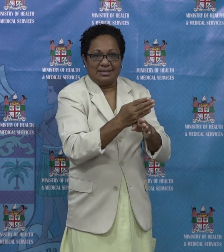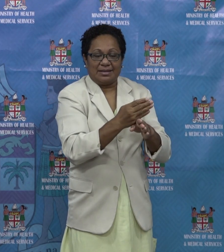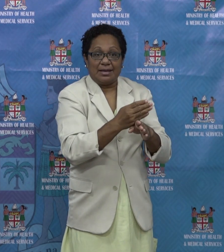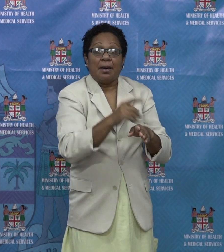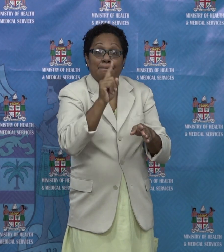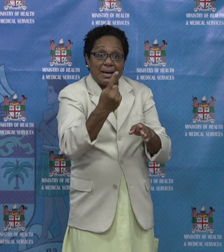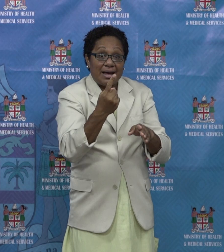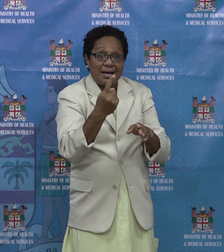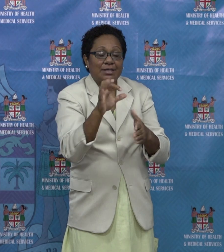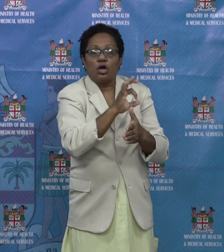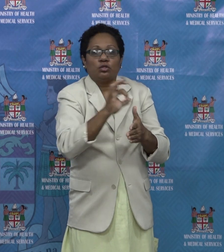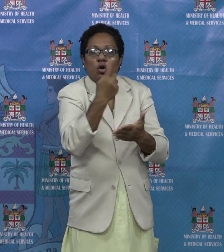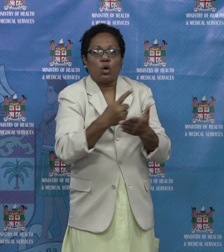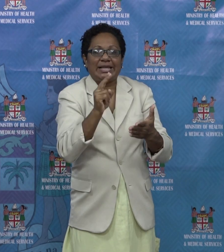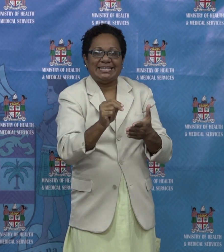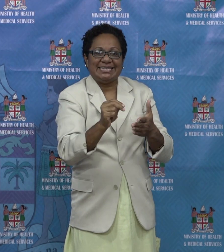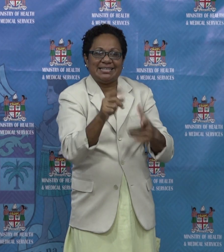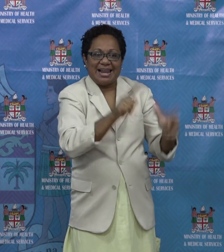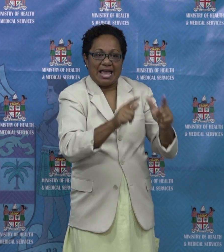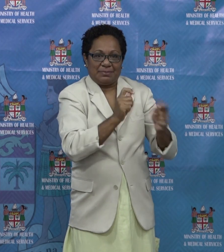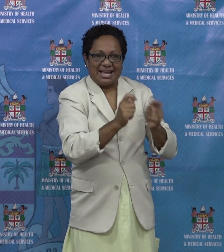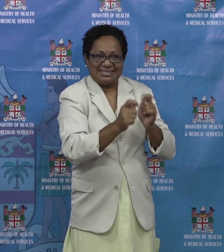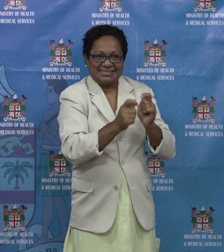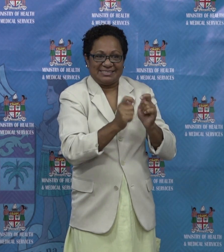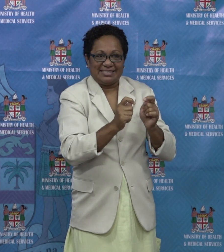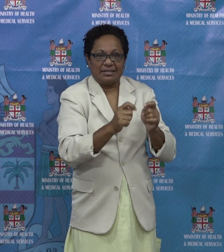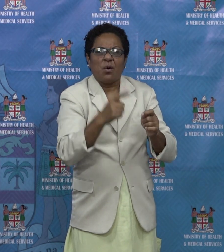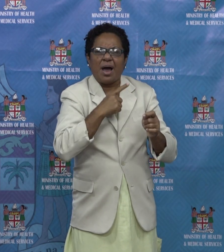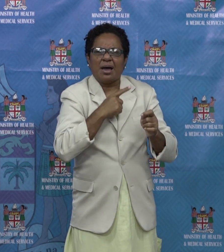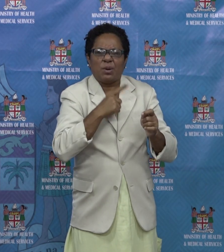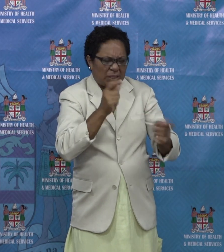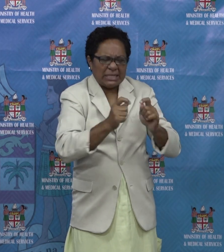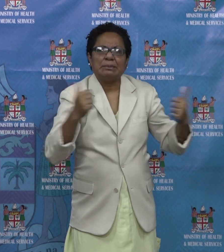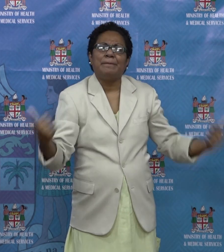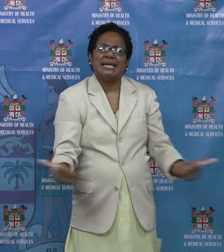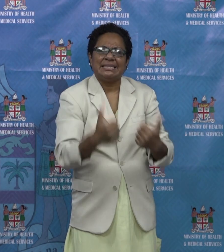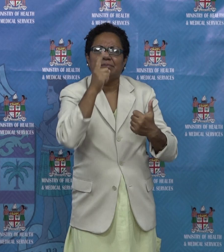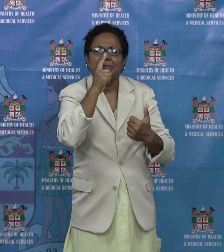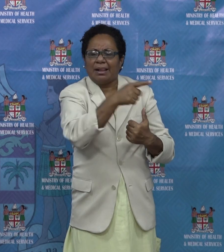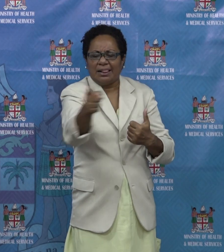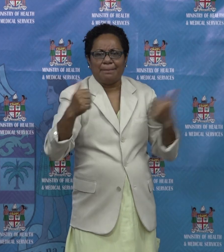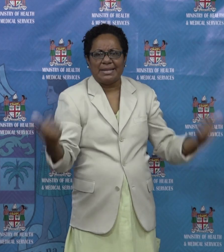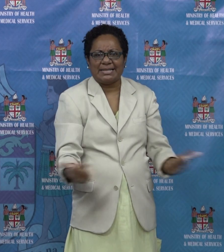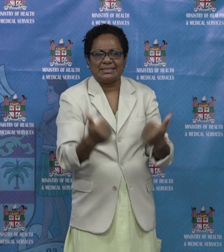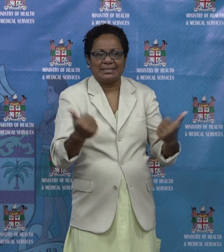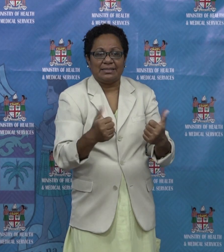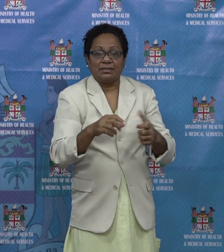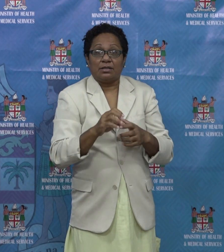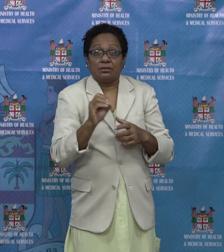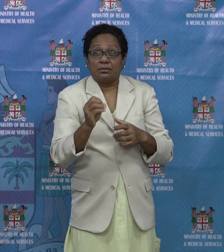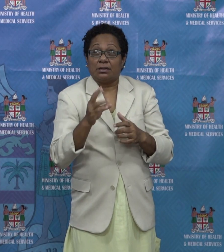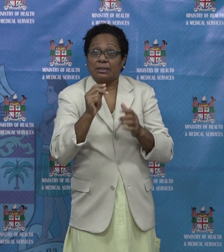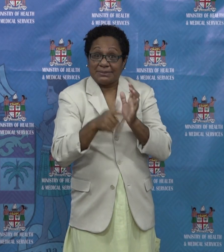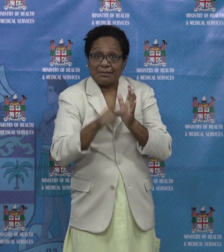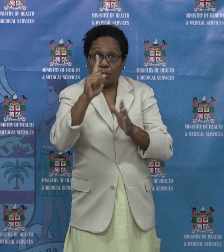lab staff that are needed for COVID-19 testing. Because of the sheer volume of testing that we do, I think the most that we did in one day